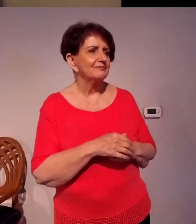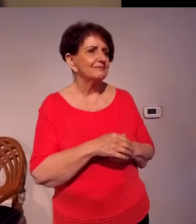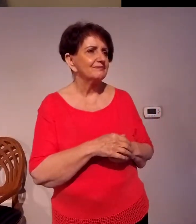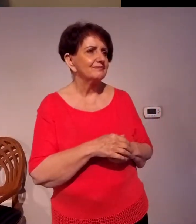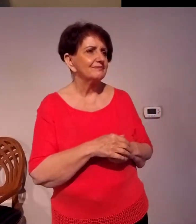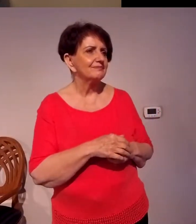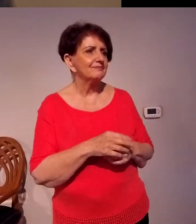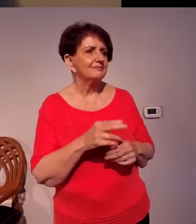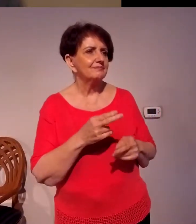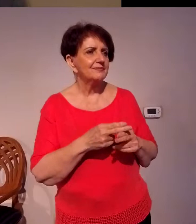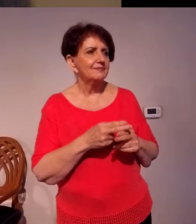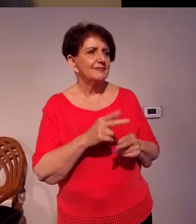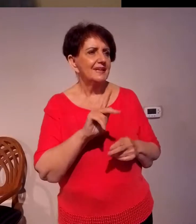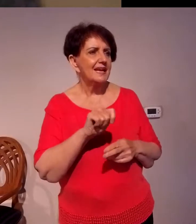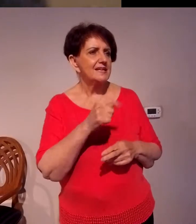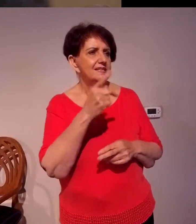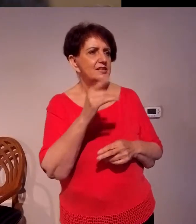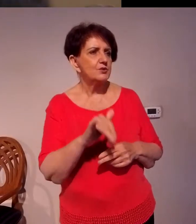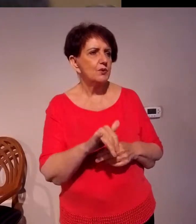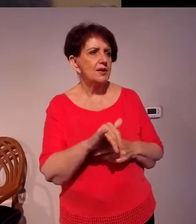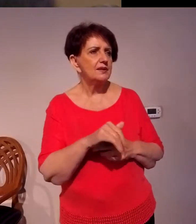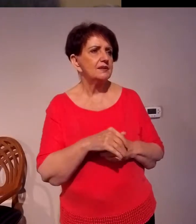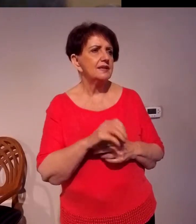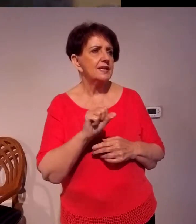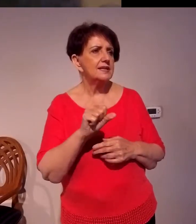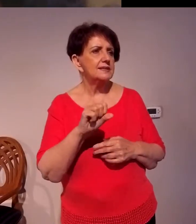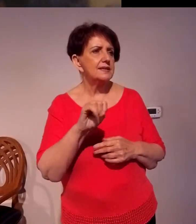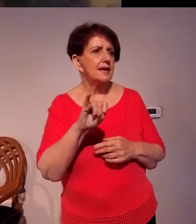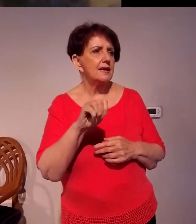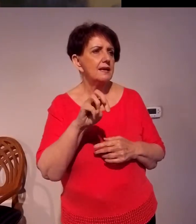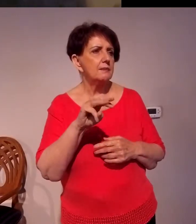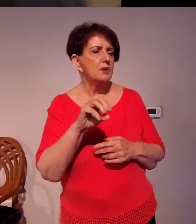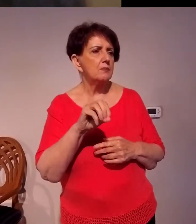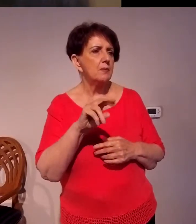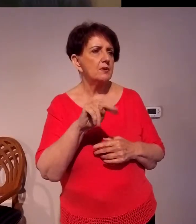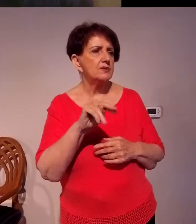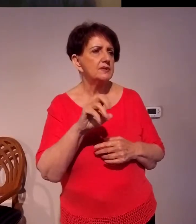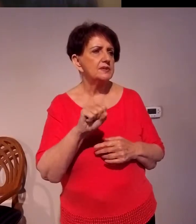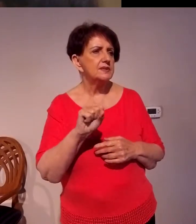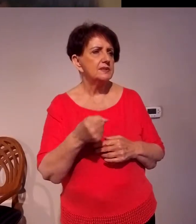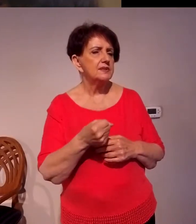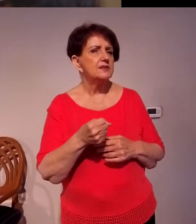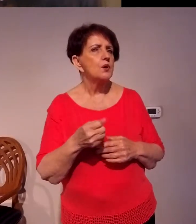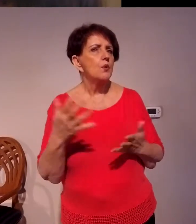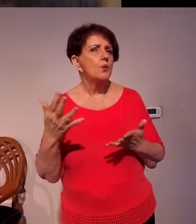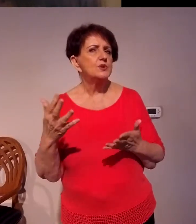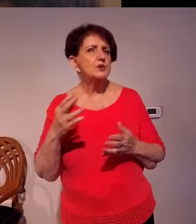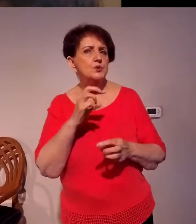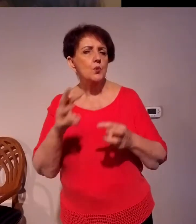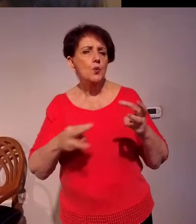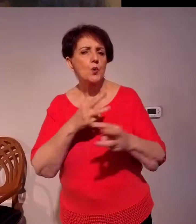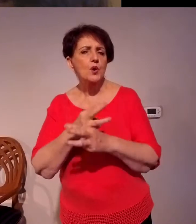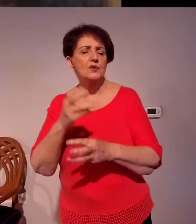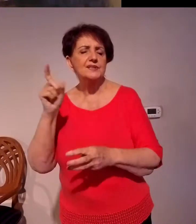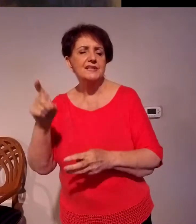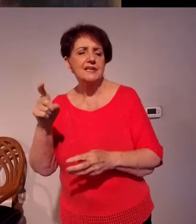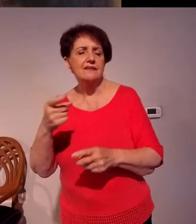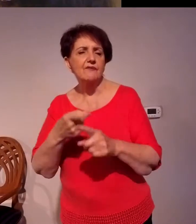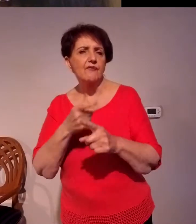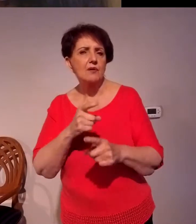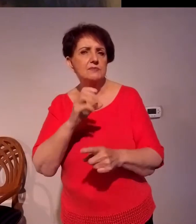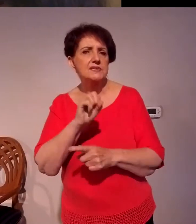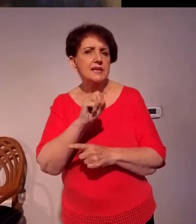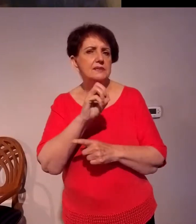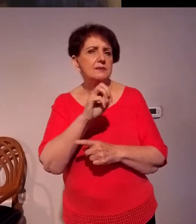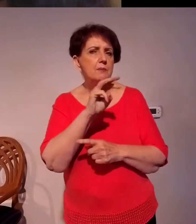Say your name. My name is Kathy Simons. What does the world need from the teachings of science of mind, and what is the most compelling